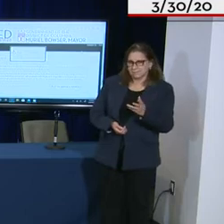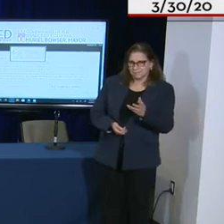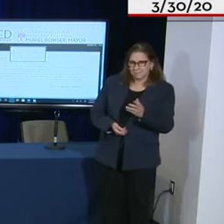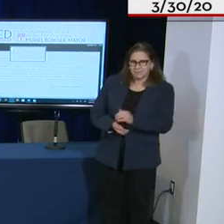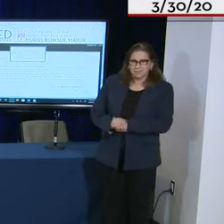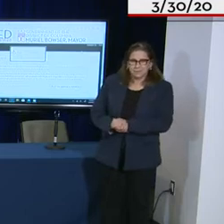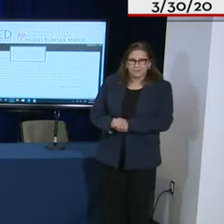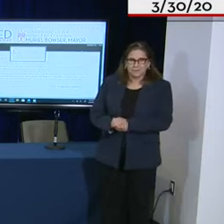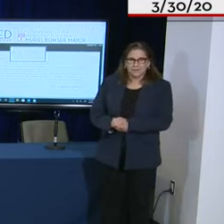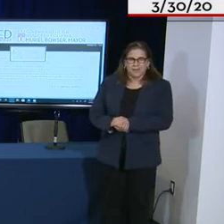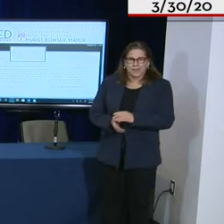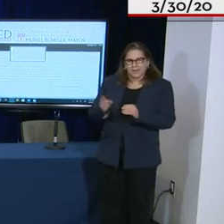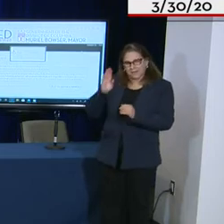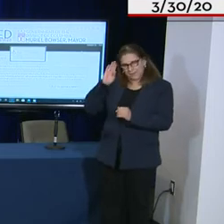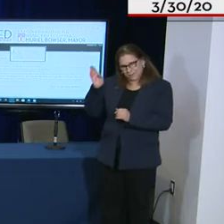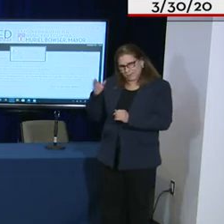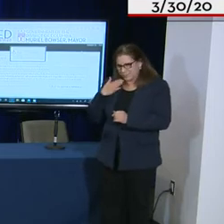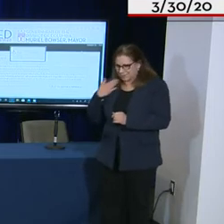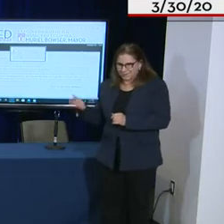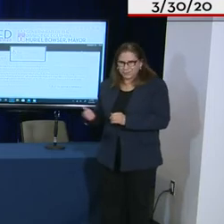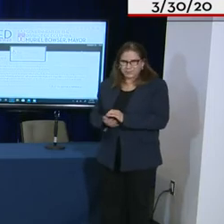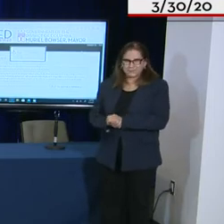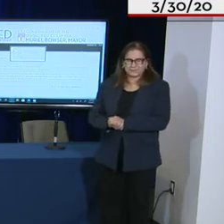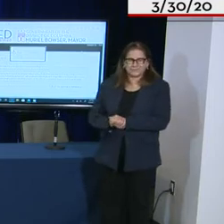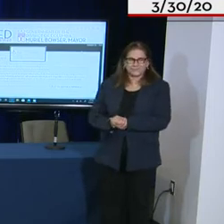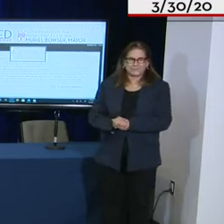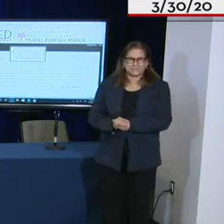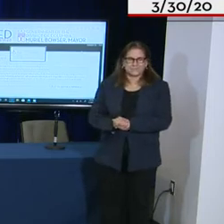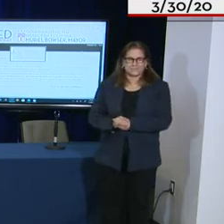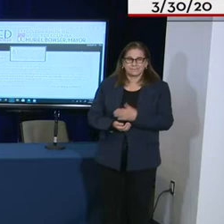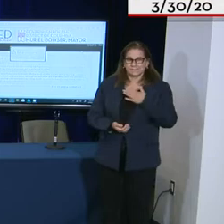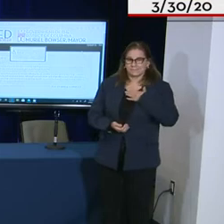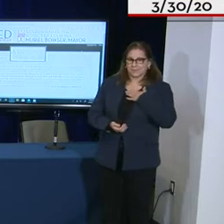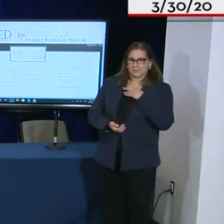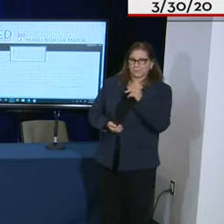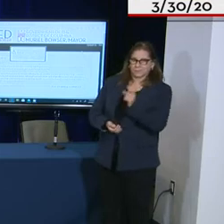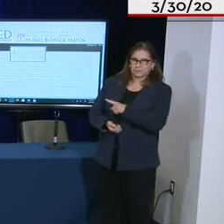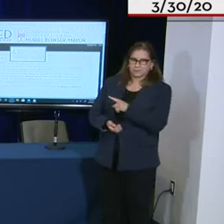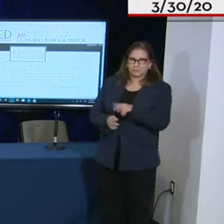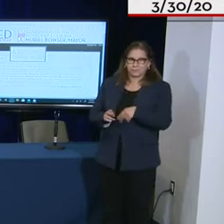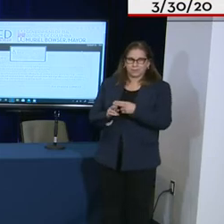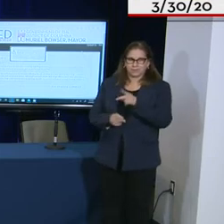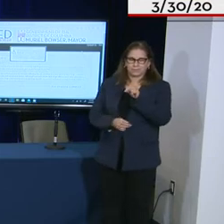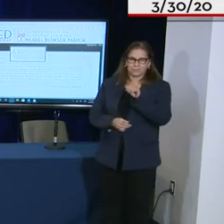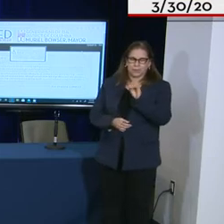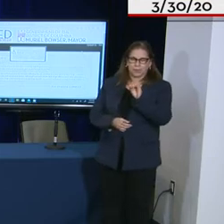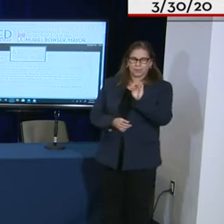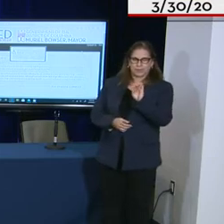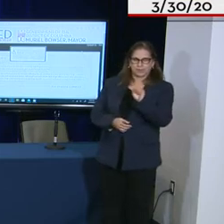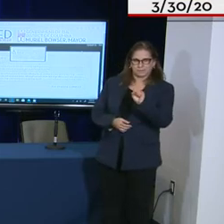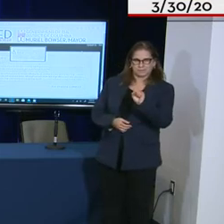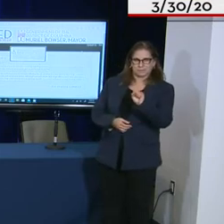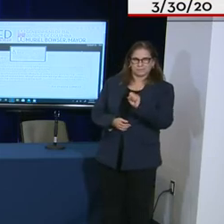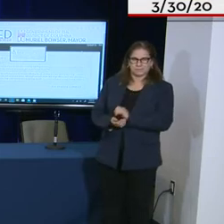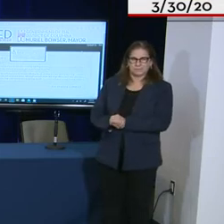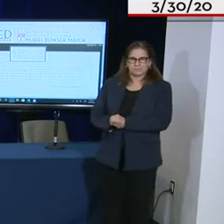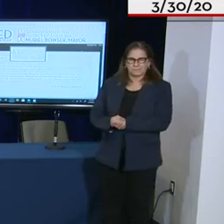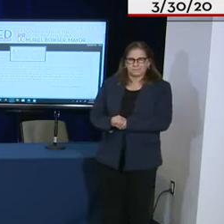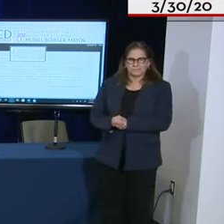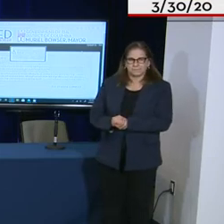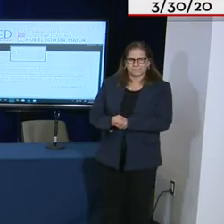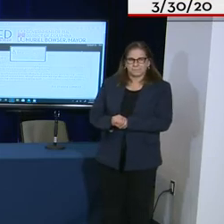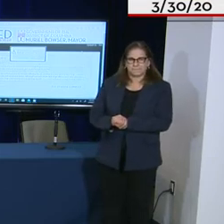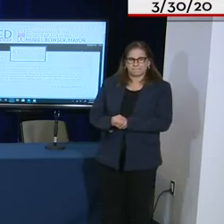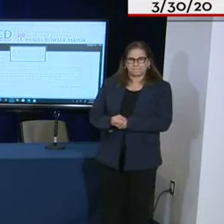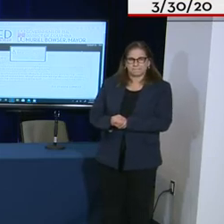Yes, hello and thank you. My question is regarding DOES. I've had some constituents having